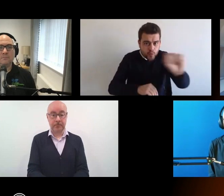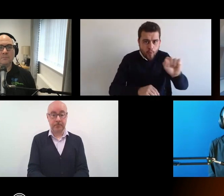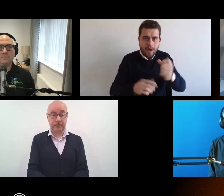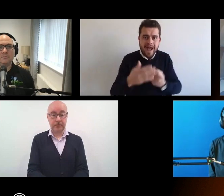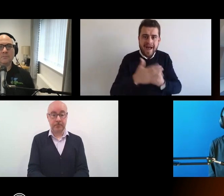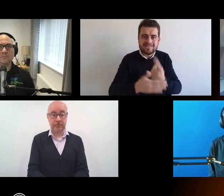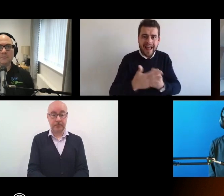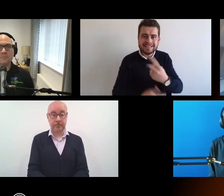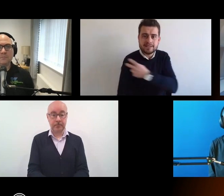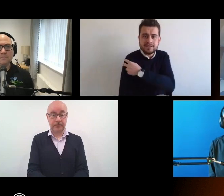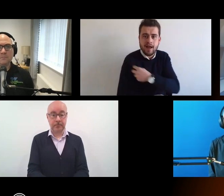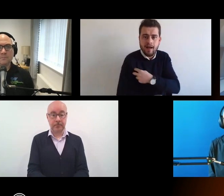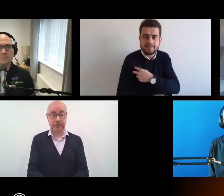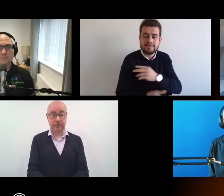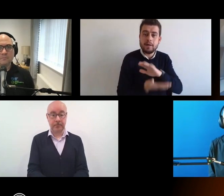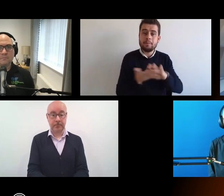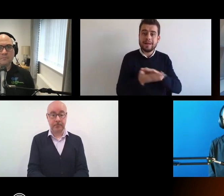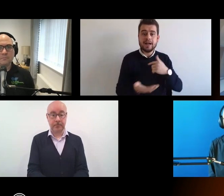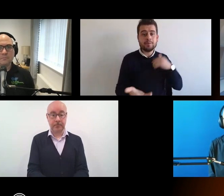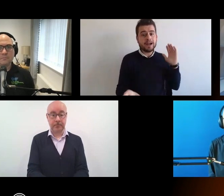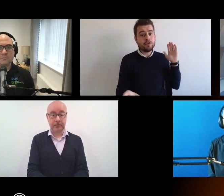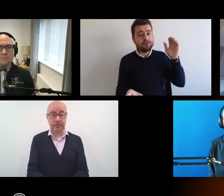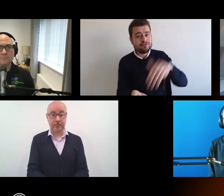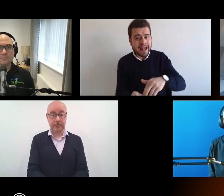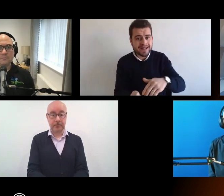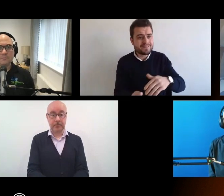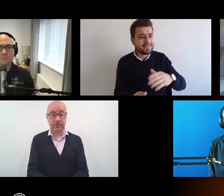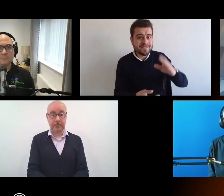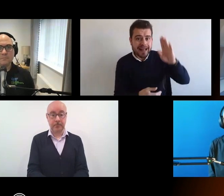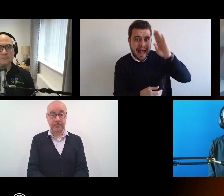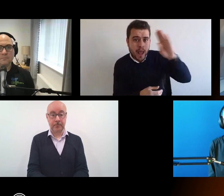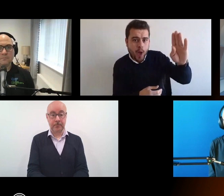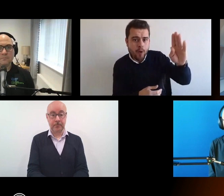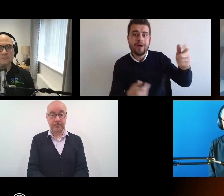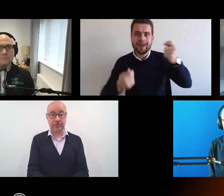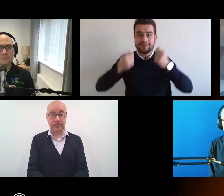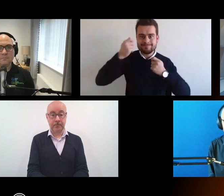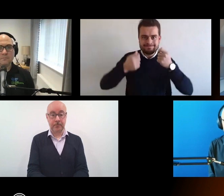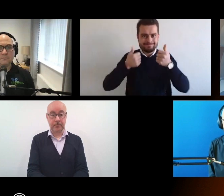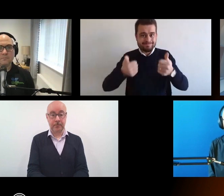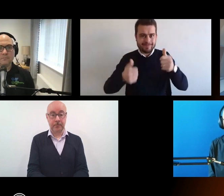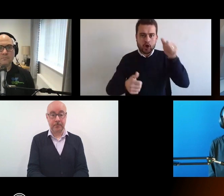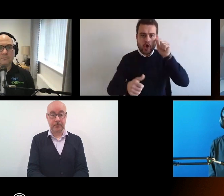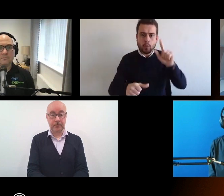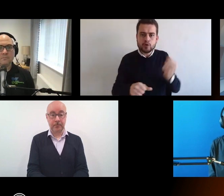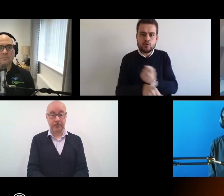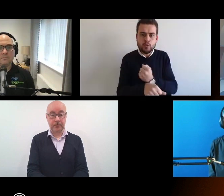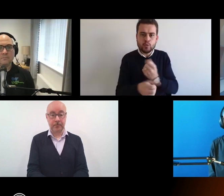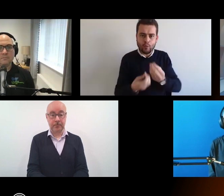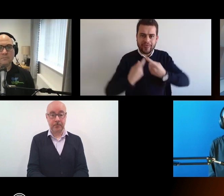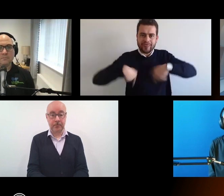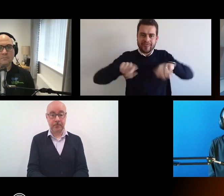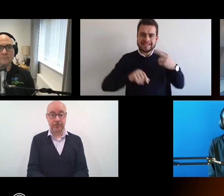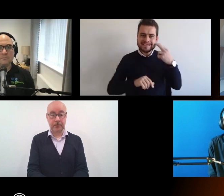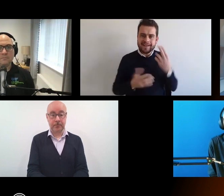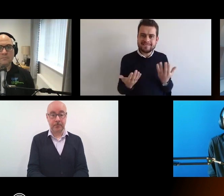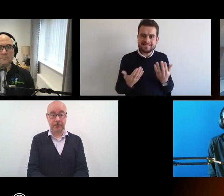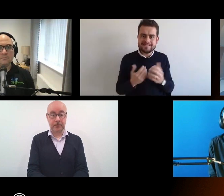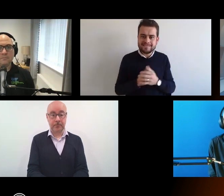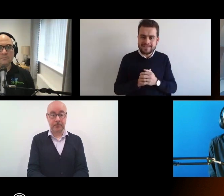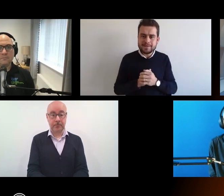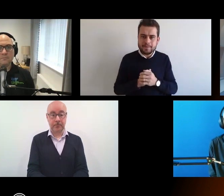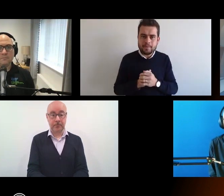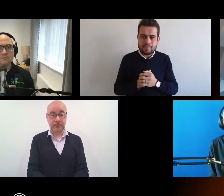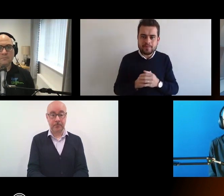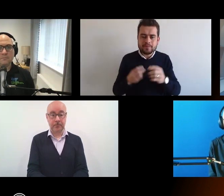Have deaf awareness training organized for your event staff, which means that when I arrive at the event and I say hi, they know what to